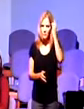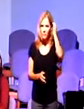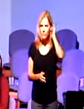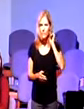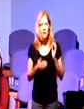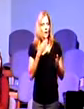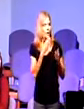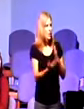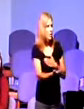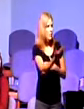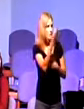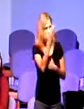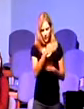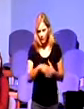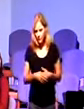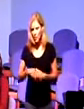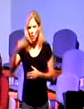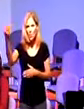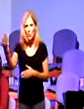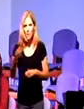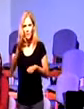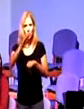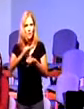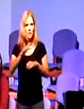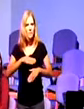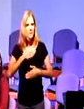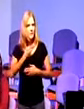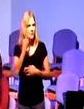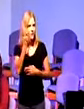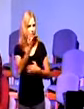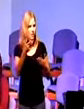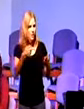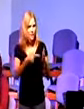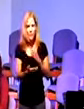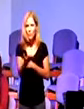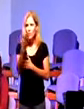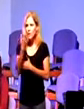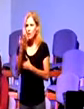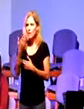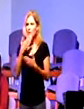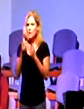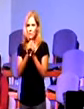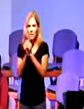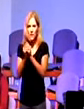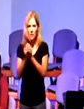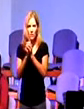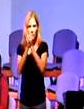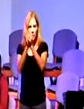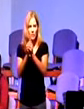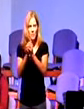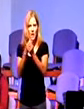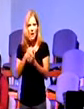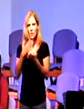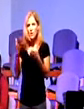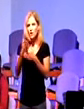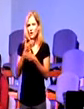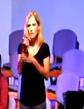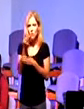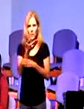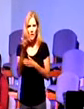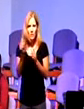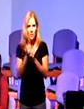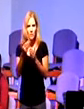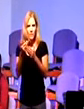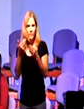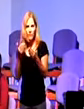Good morning. Welcome to church. It's glad to see each of you here this morning. It's good to be together to worship. We want to just share a few things with you,